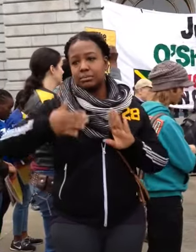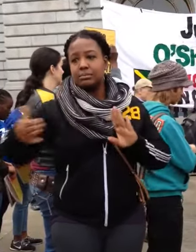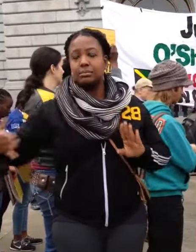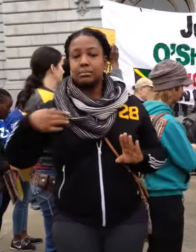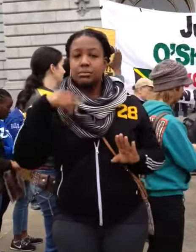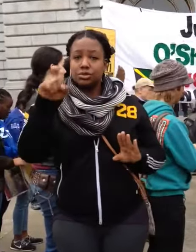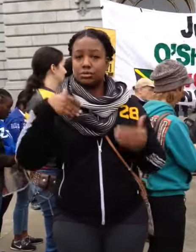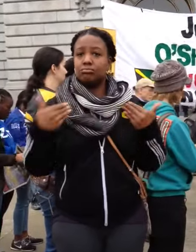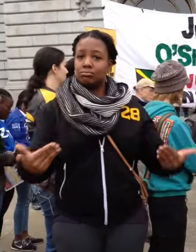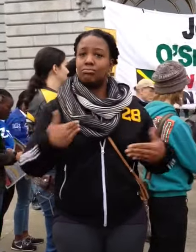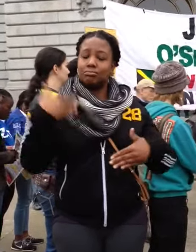O'Shea Evans.